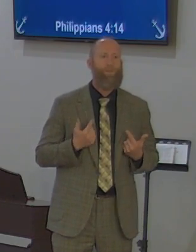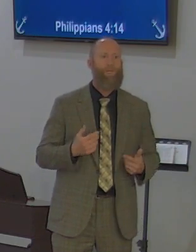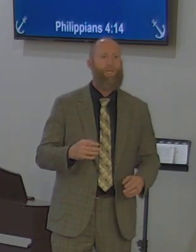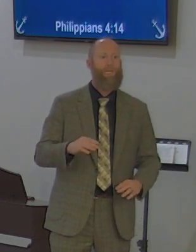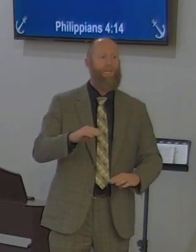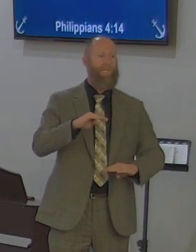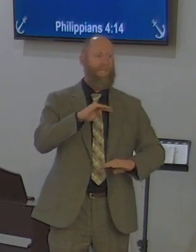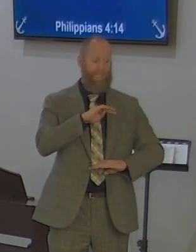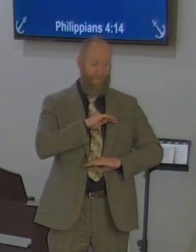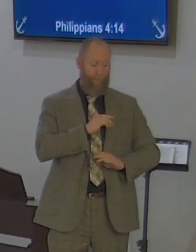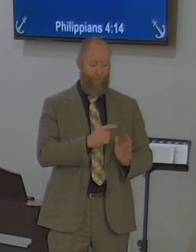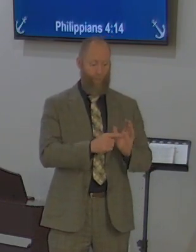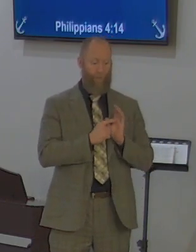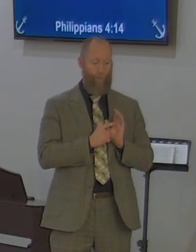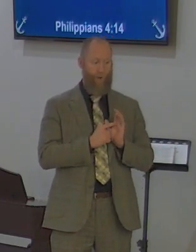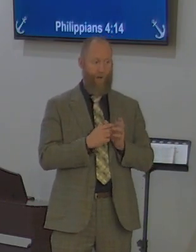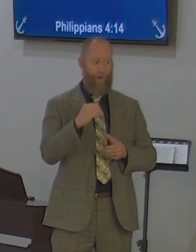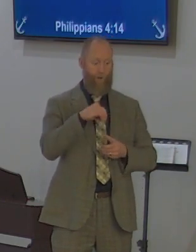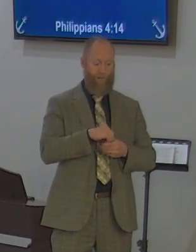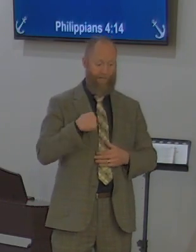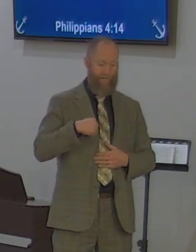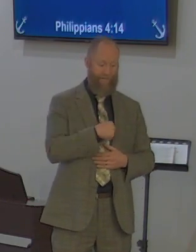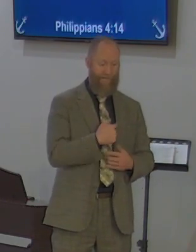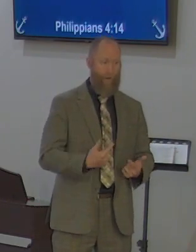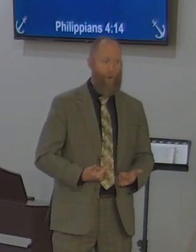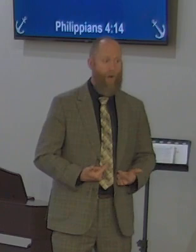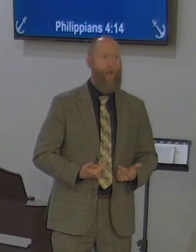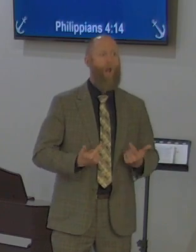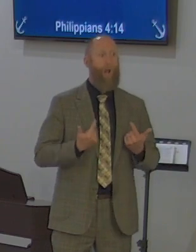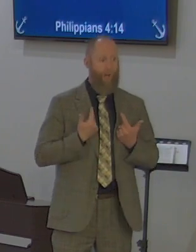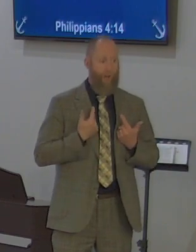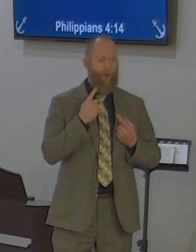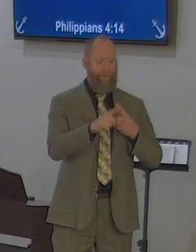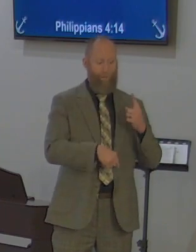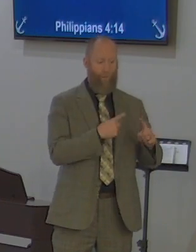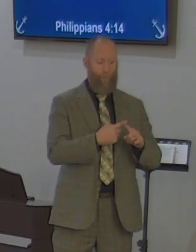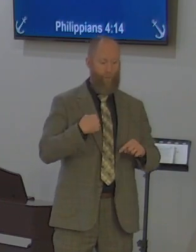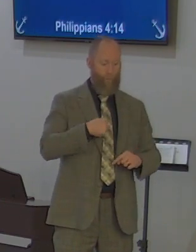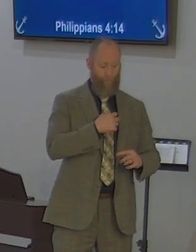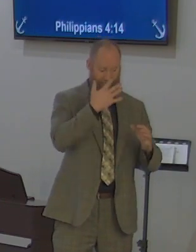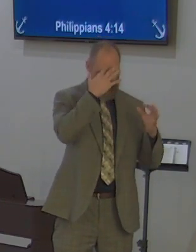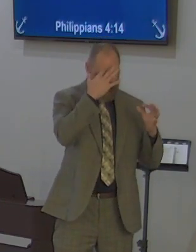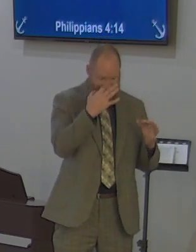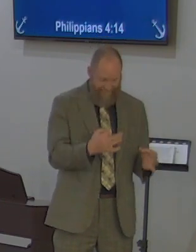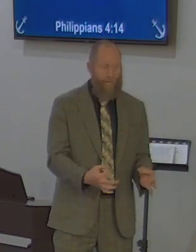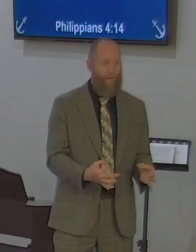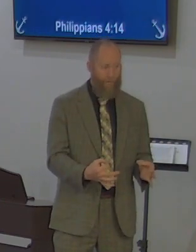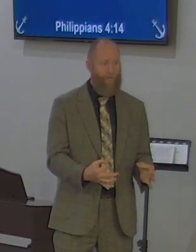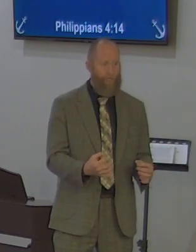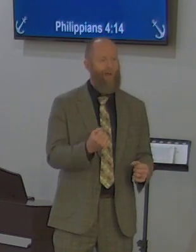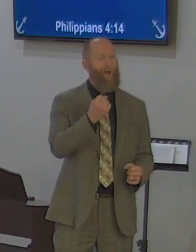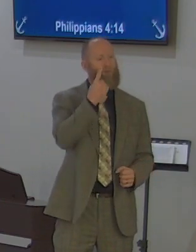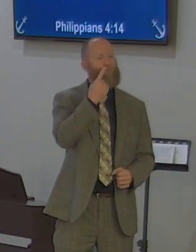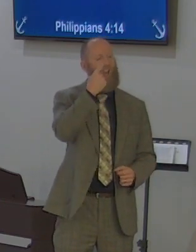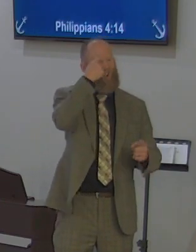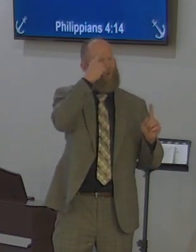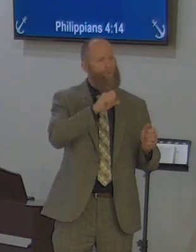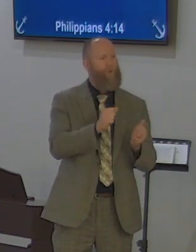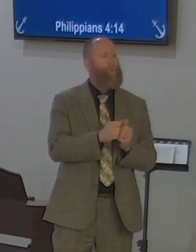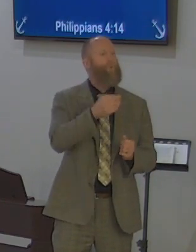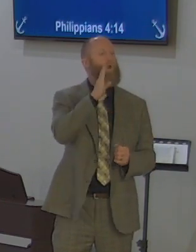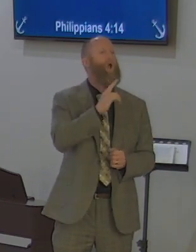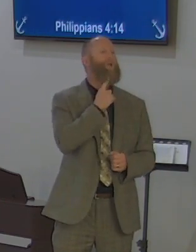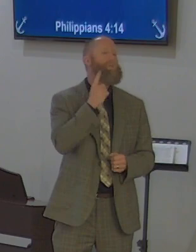that you need in your life, and it'll come when you rightly frame things. What does that mean? It means to put events in your life in the right